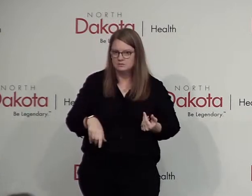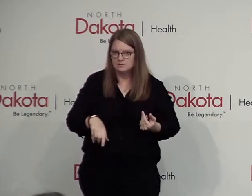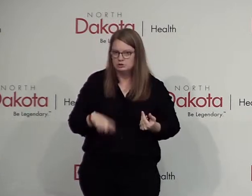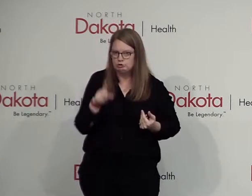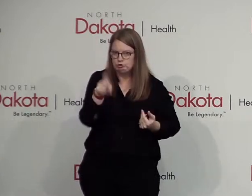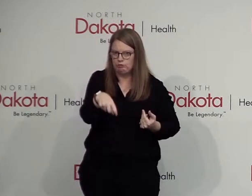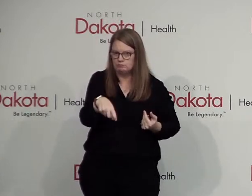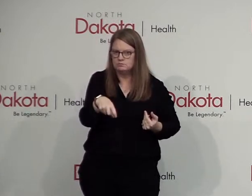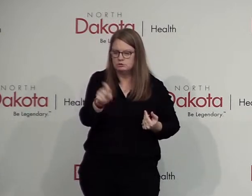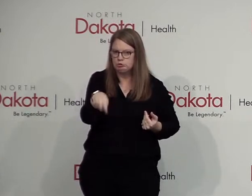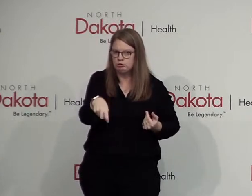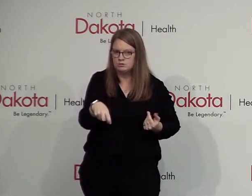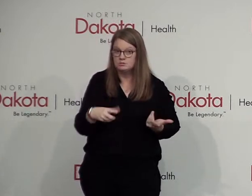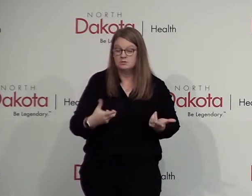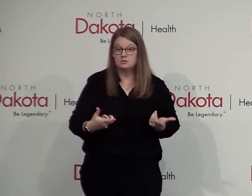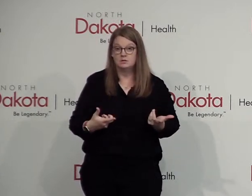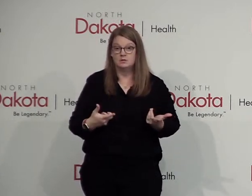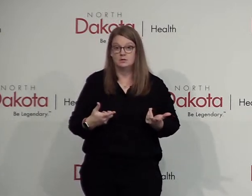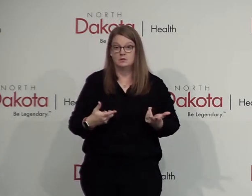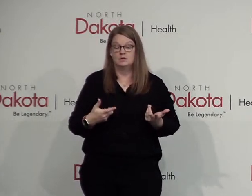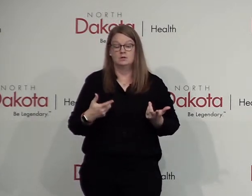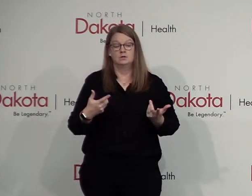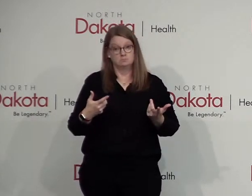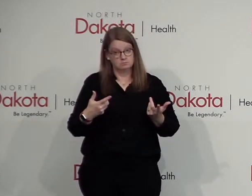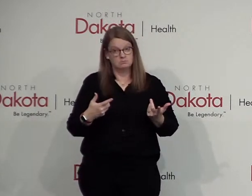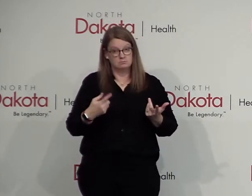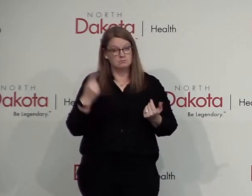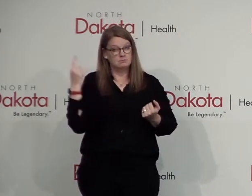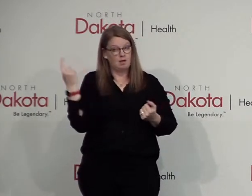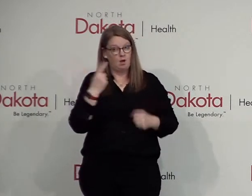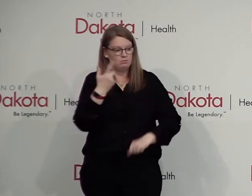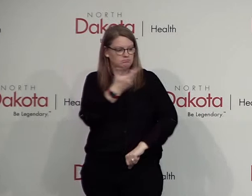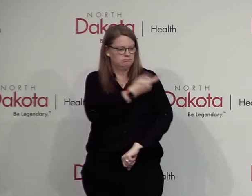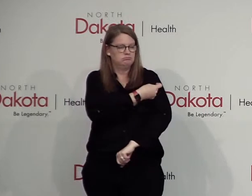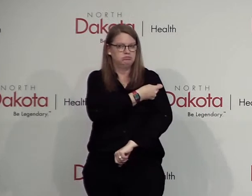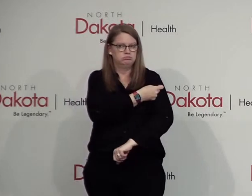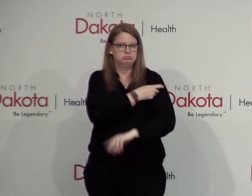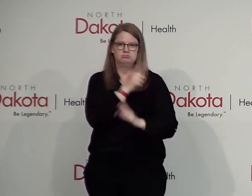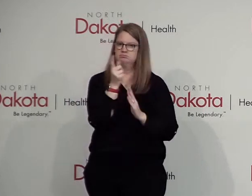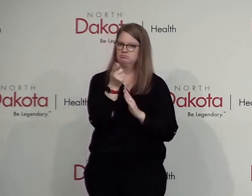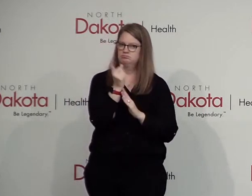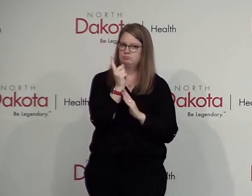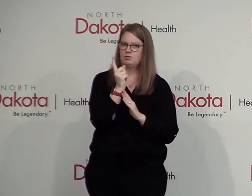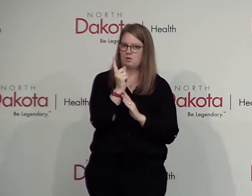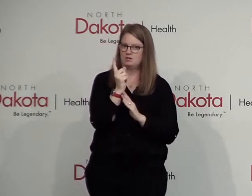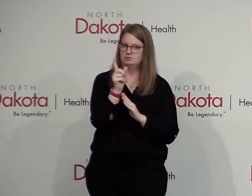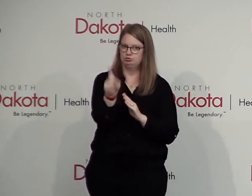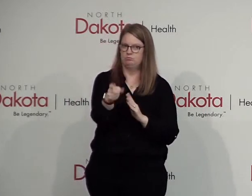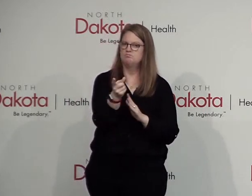However, it is never too late to get vaccinated, but the earlier, the better.